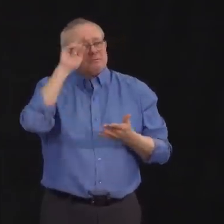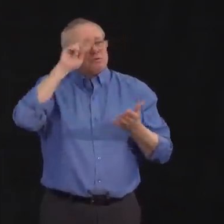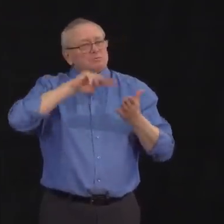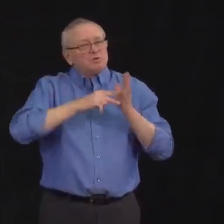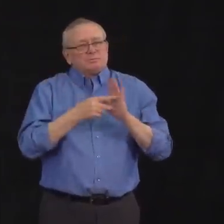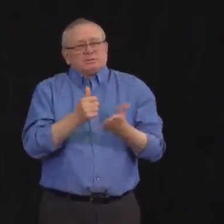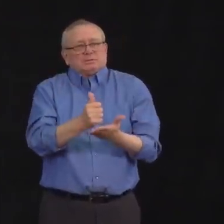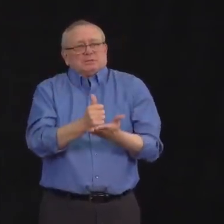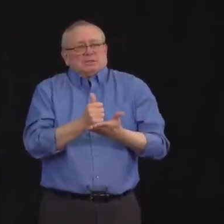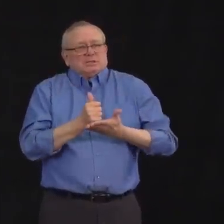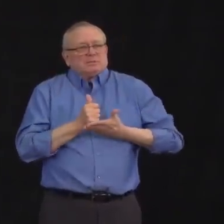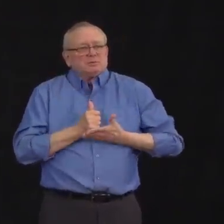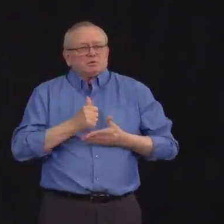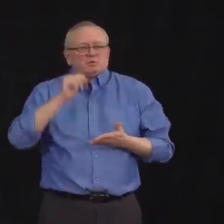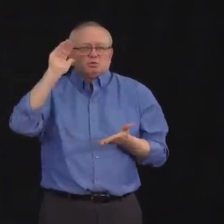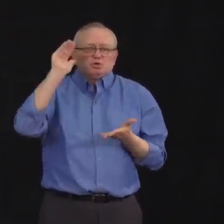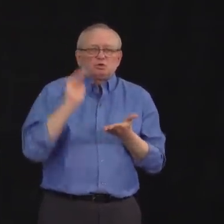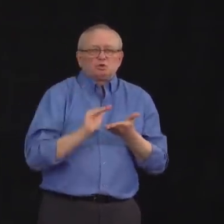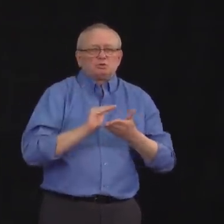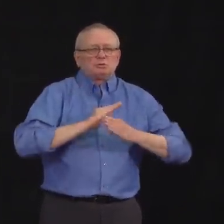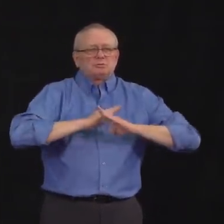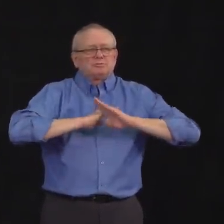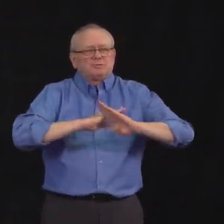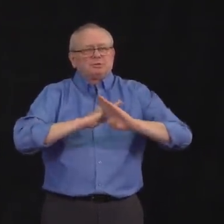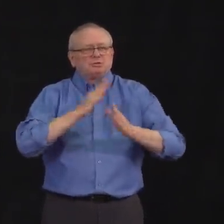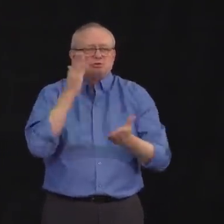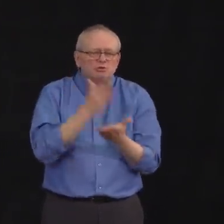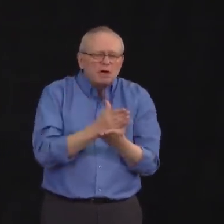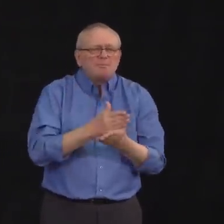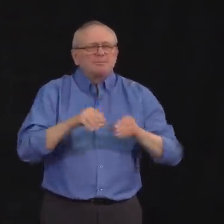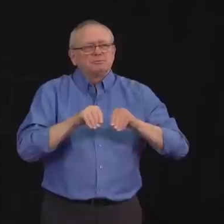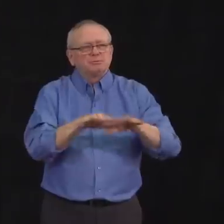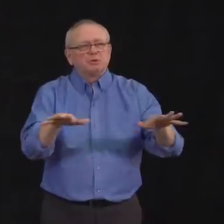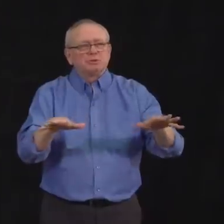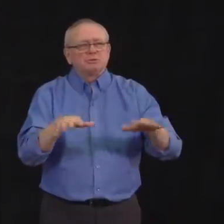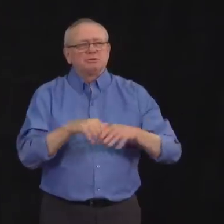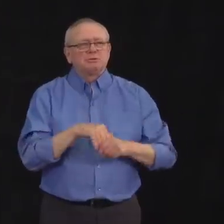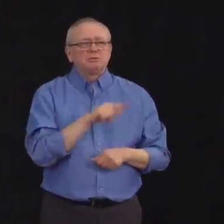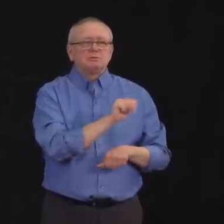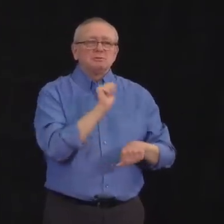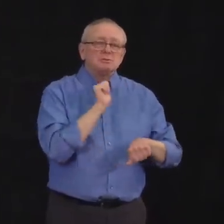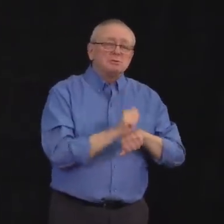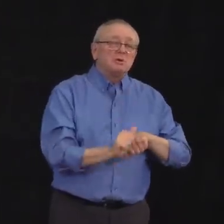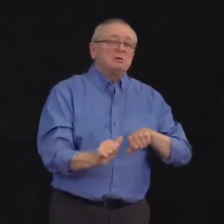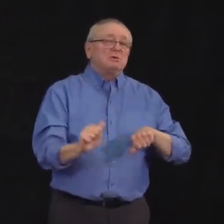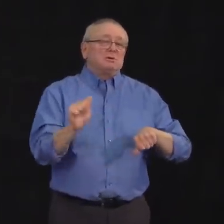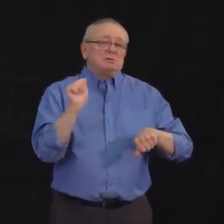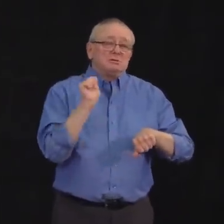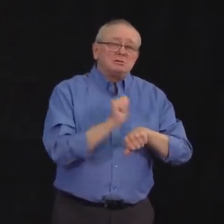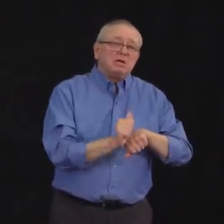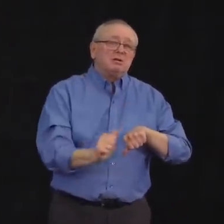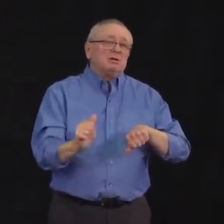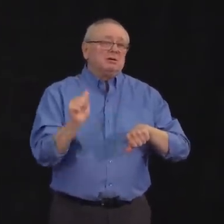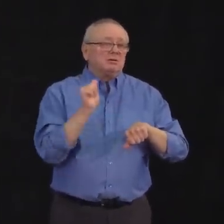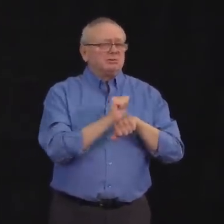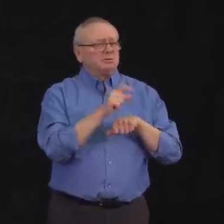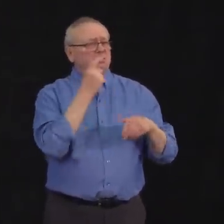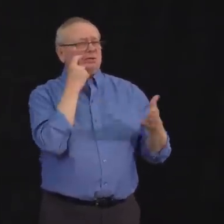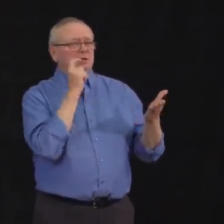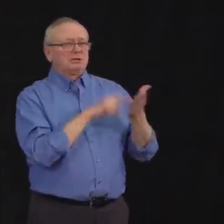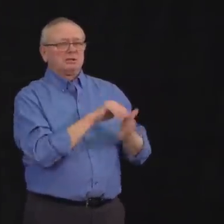tireless work is an integral part of our response to this public health emergency, and I want to recognize and celebrate their